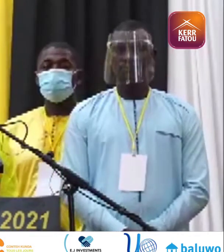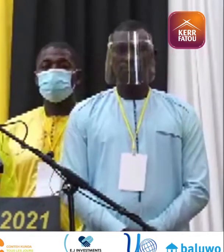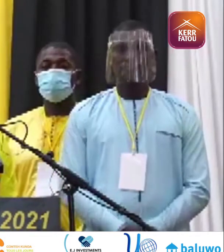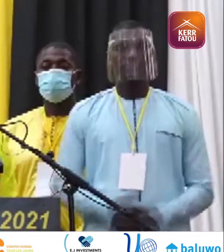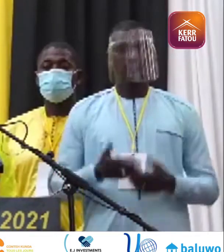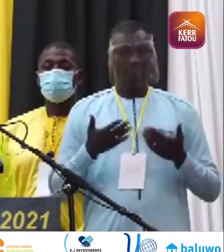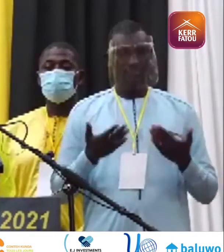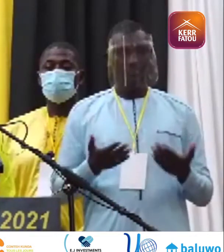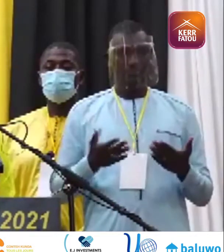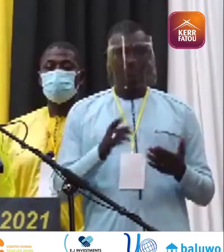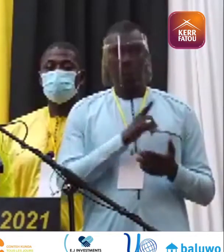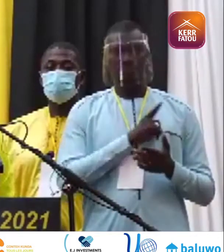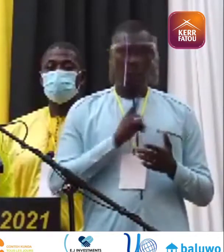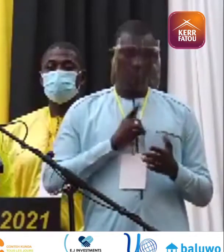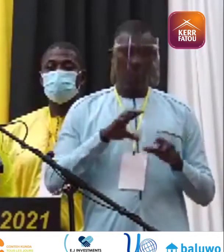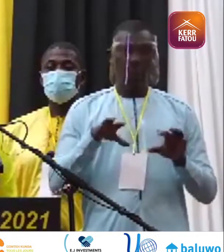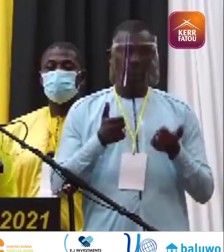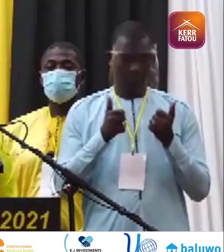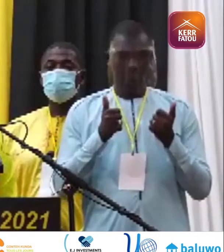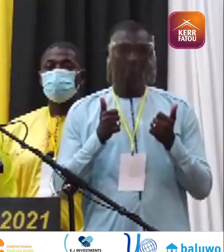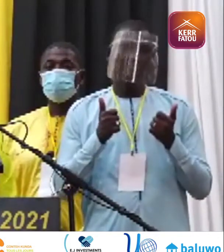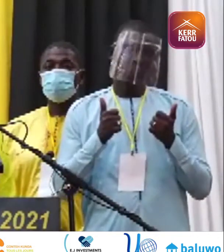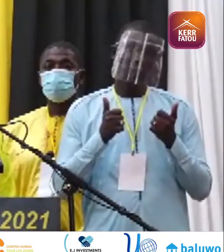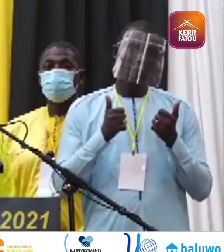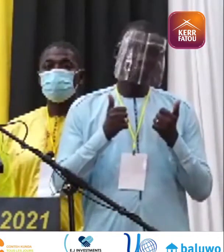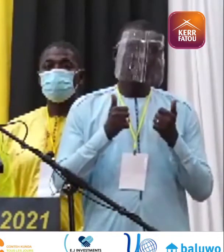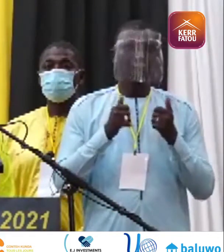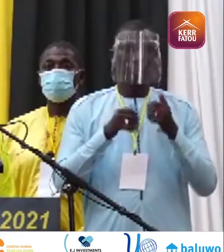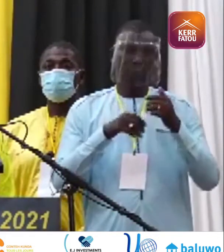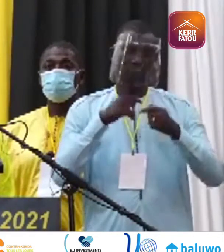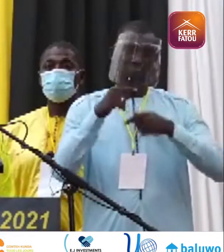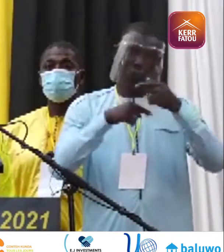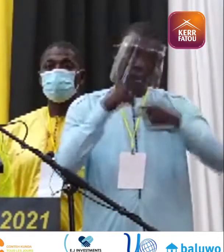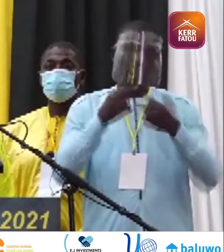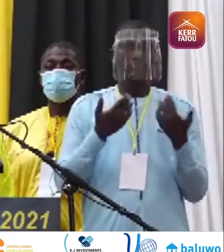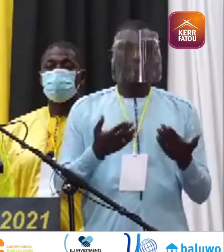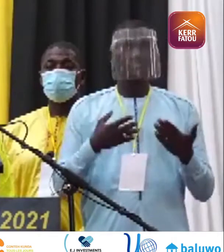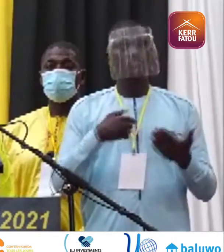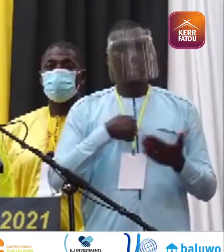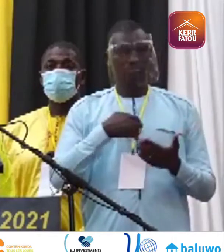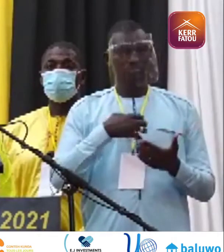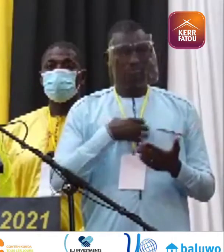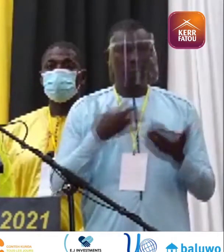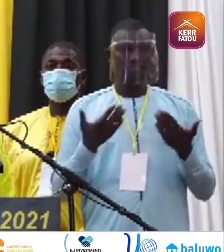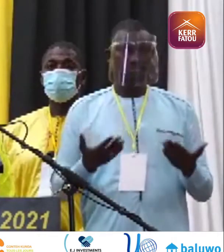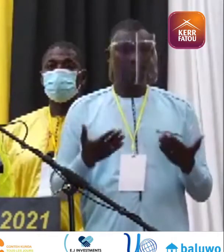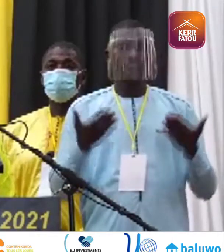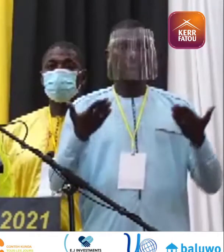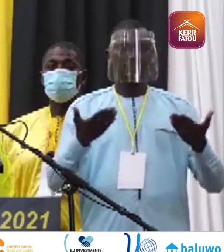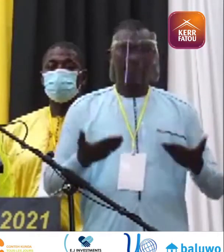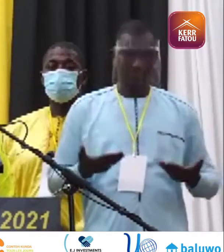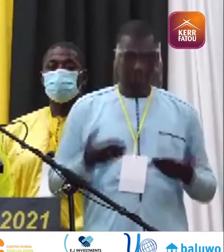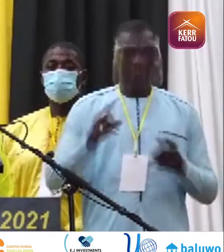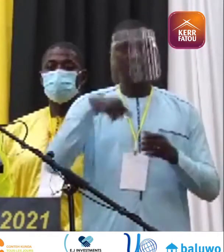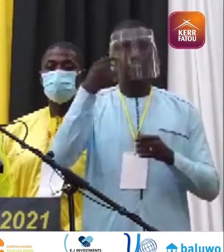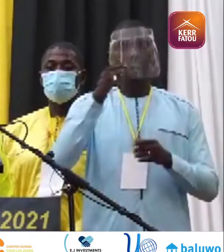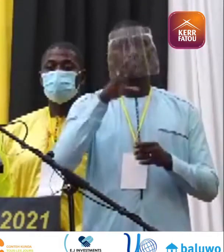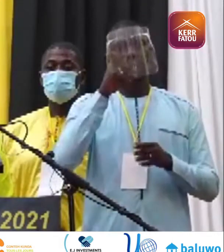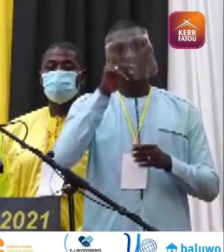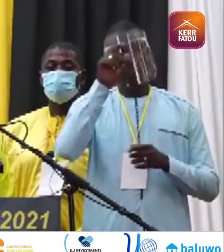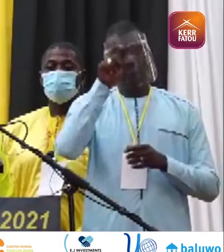We will now go back to business as usual. I have the honor to now invite the next